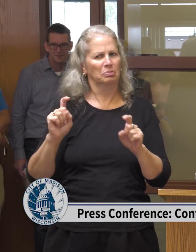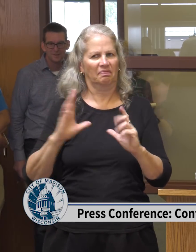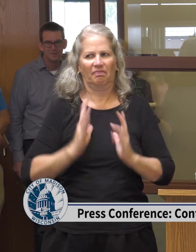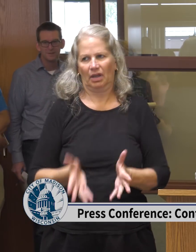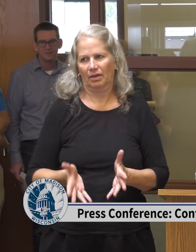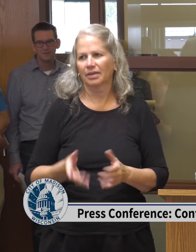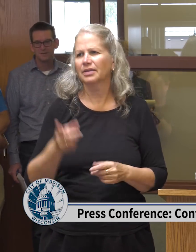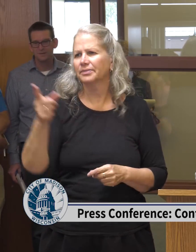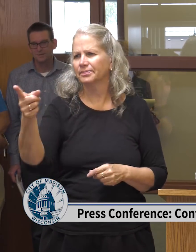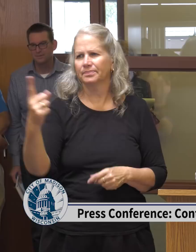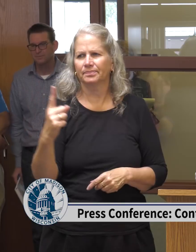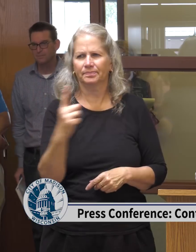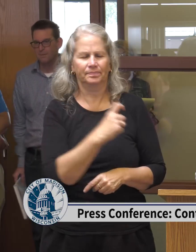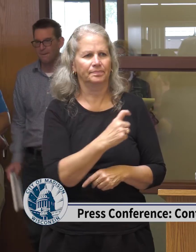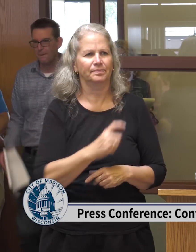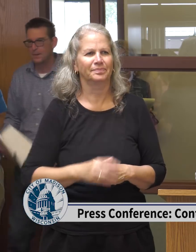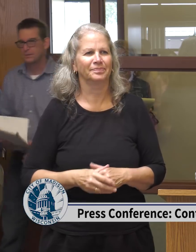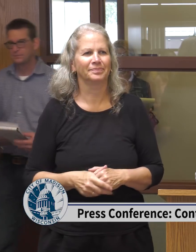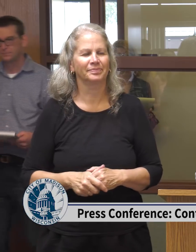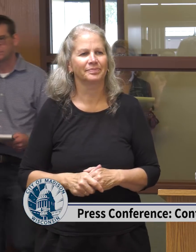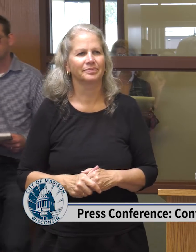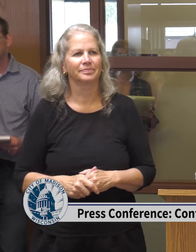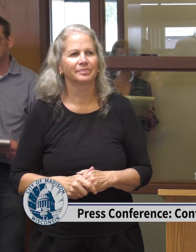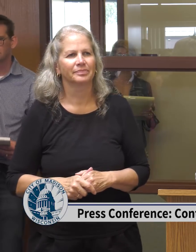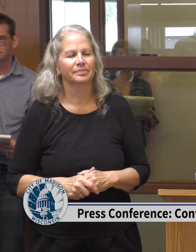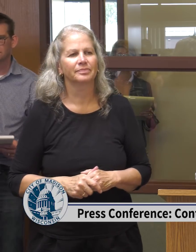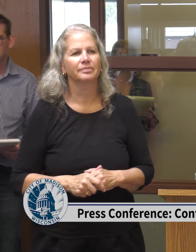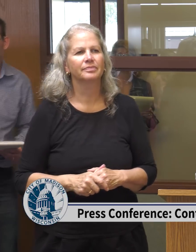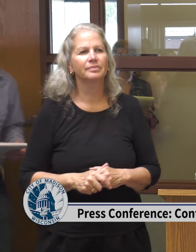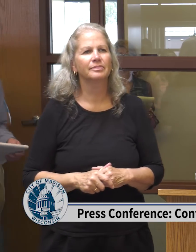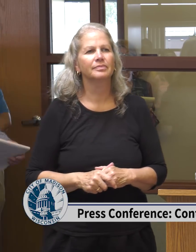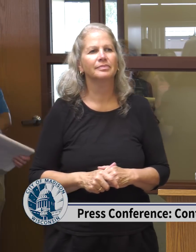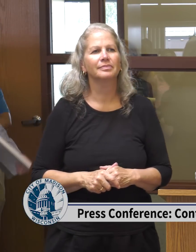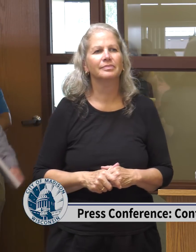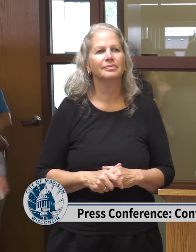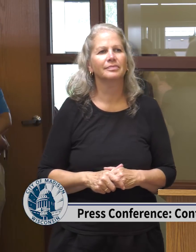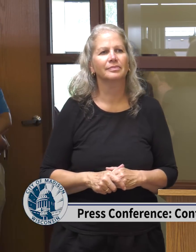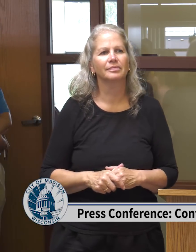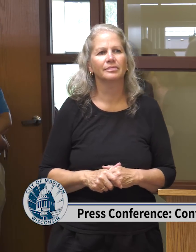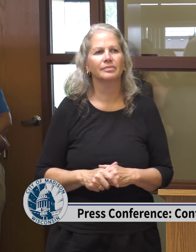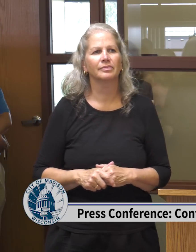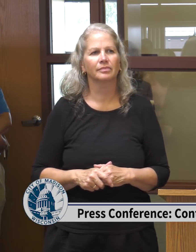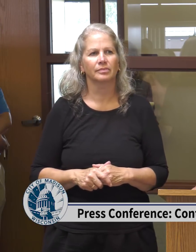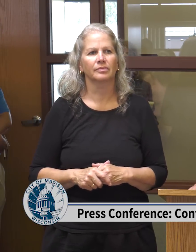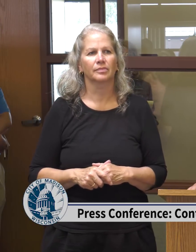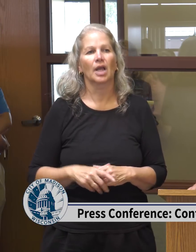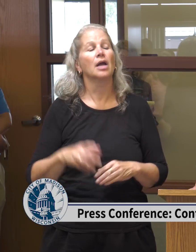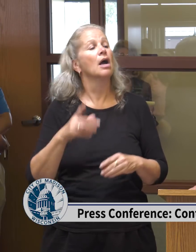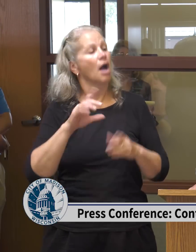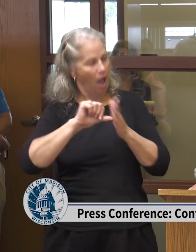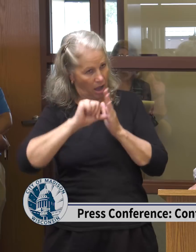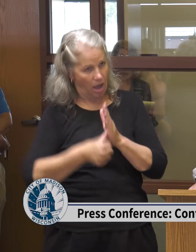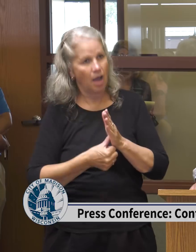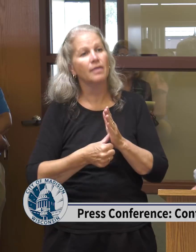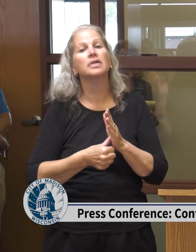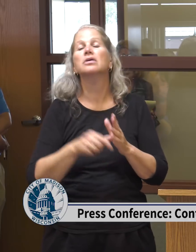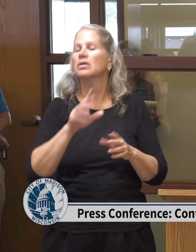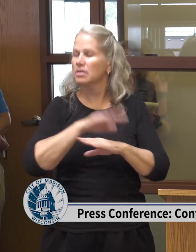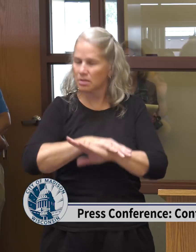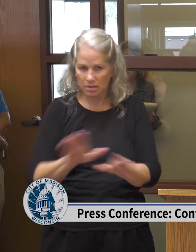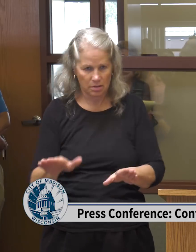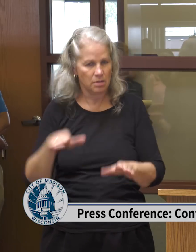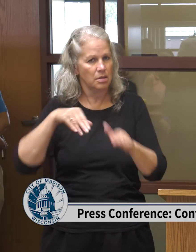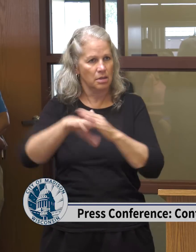Okay? And one more question for you, is the message just don't go in the water, don't step in it, don't kayak in it, even if you're in a kayak or a